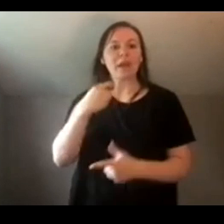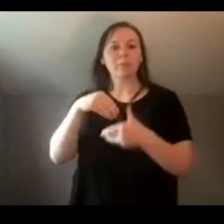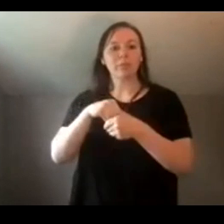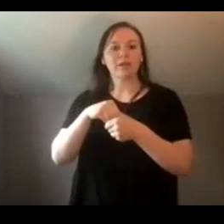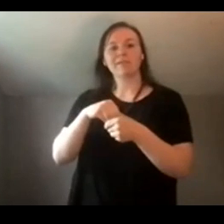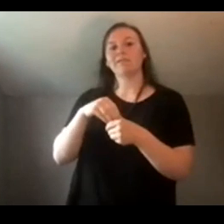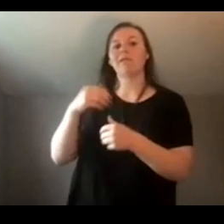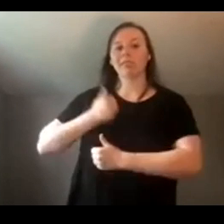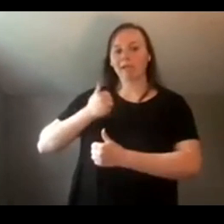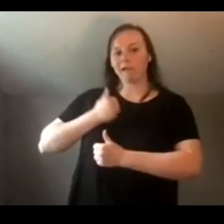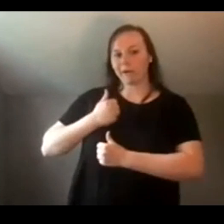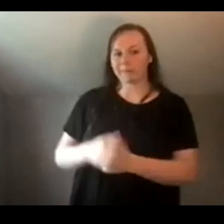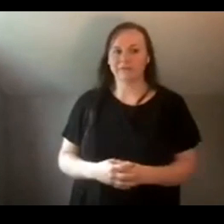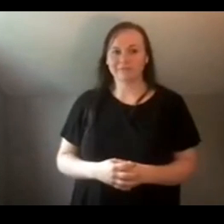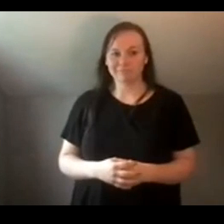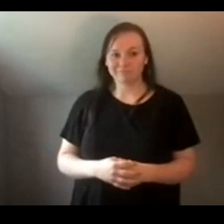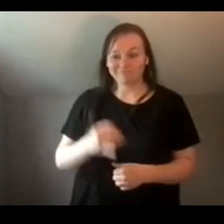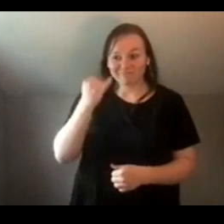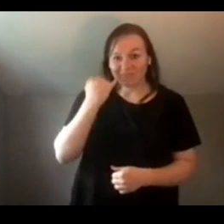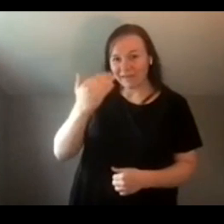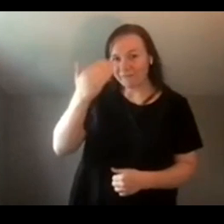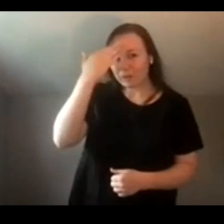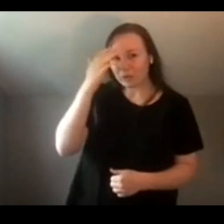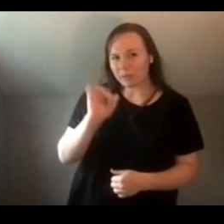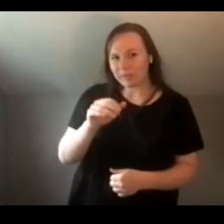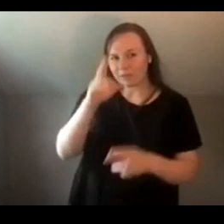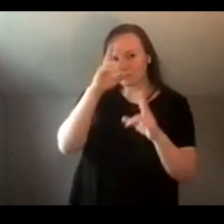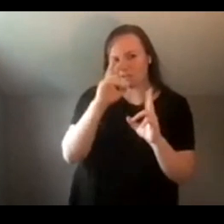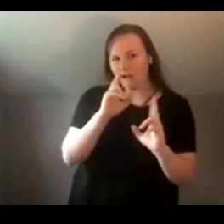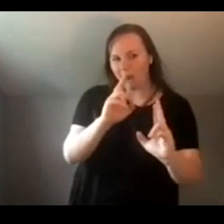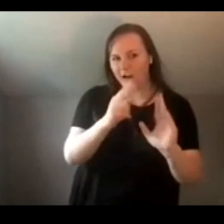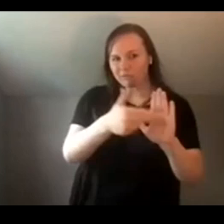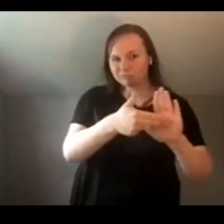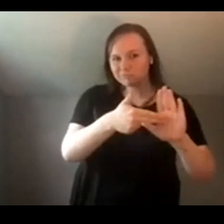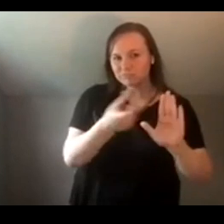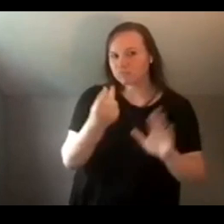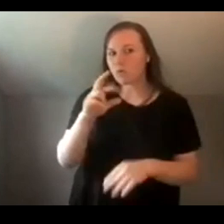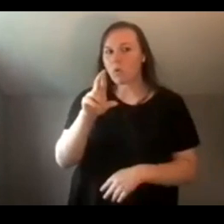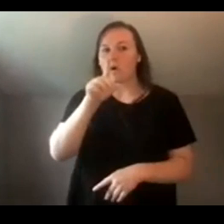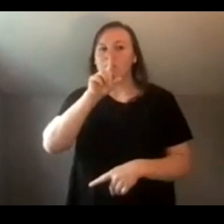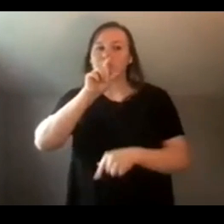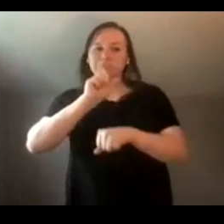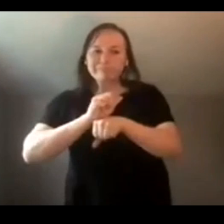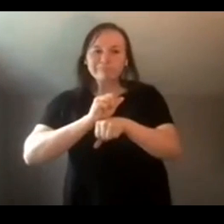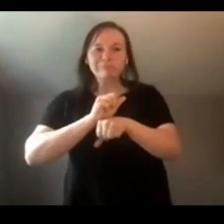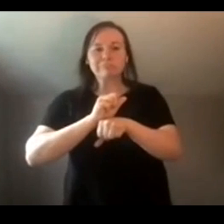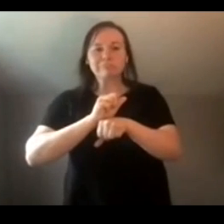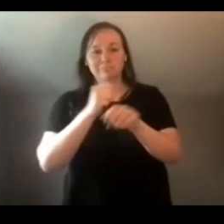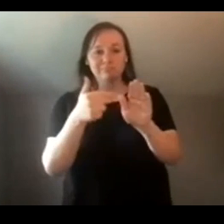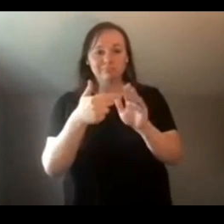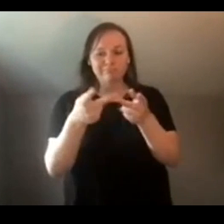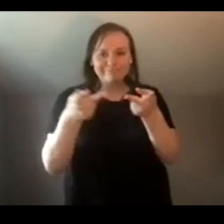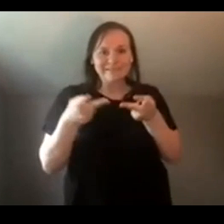unknown whether or not this was an honorary position or an official position.